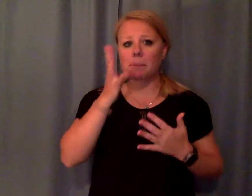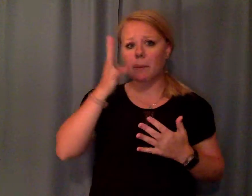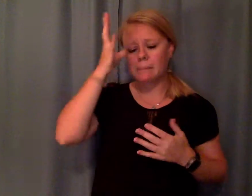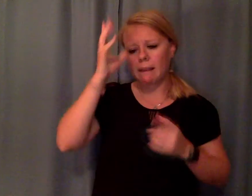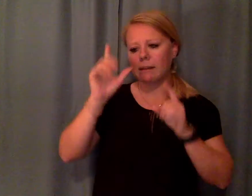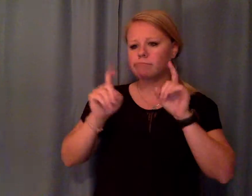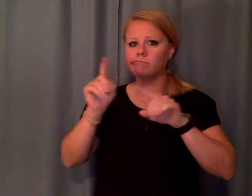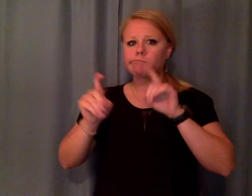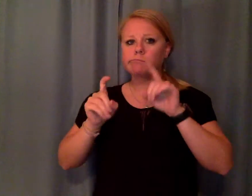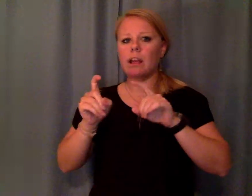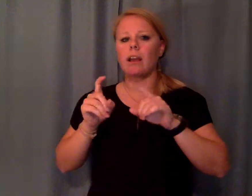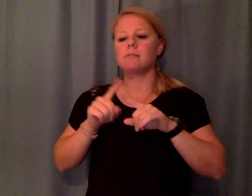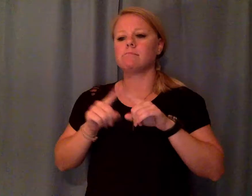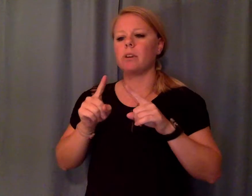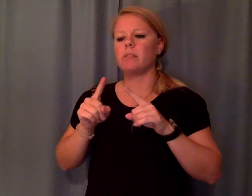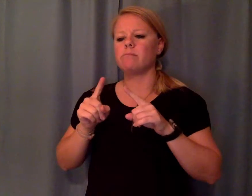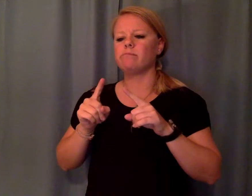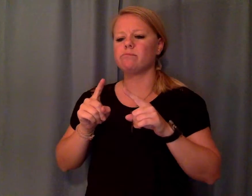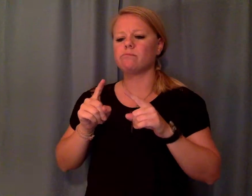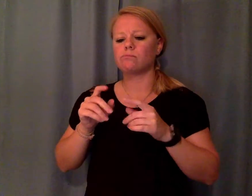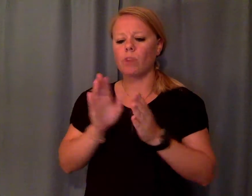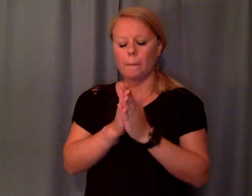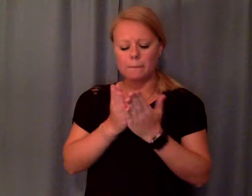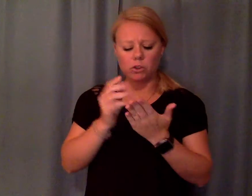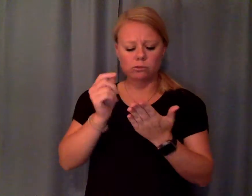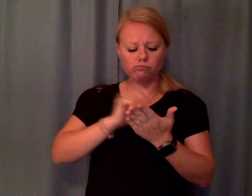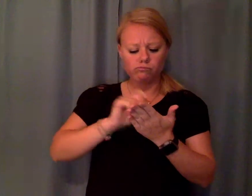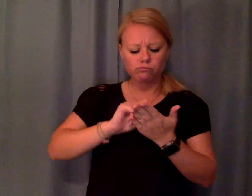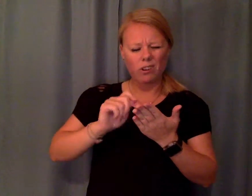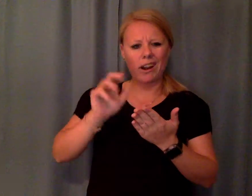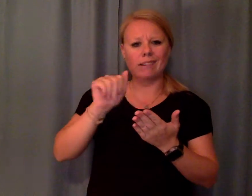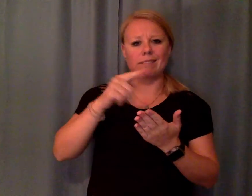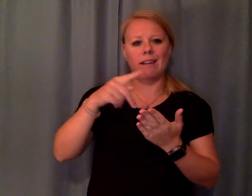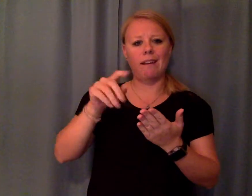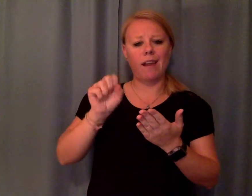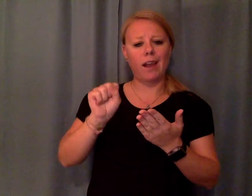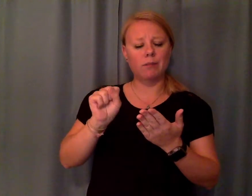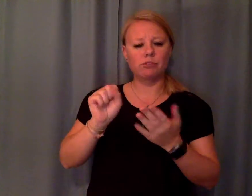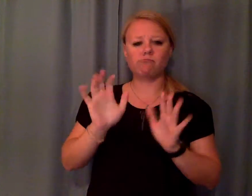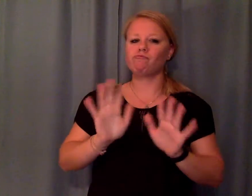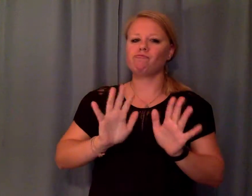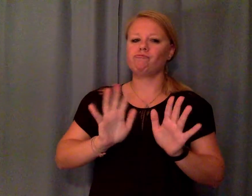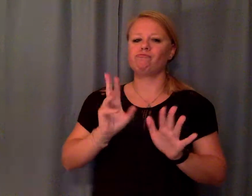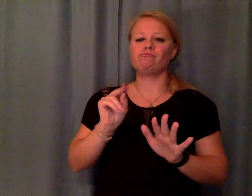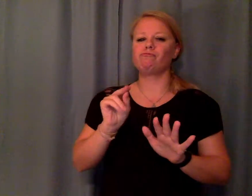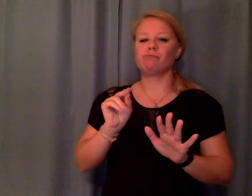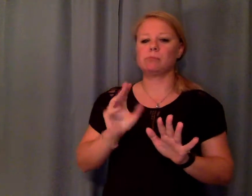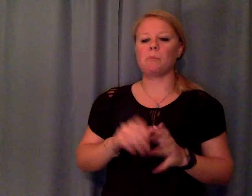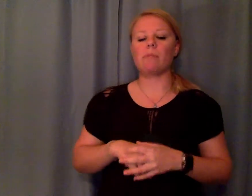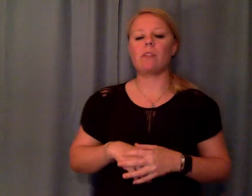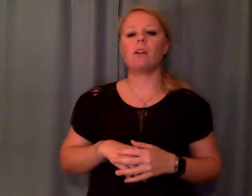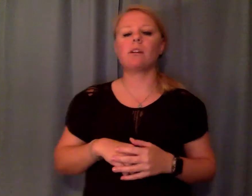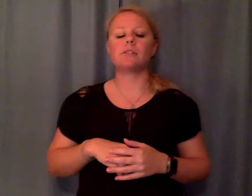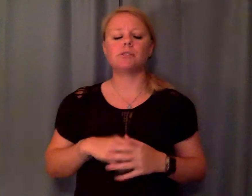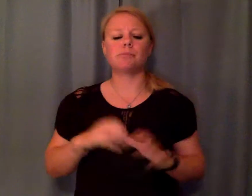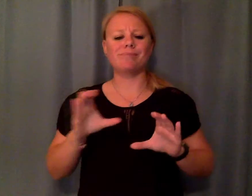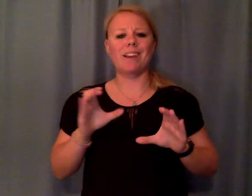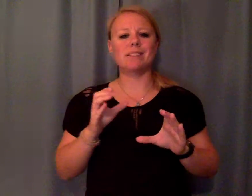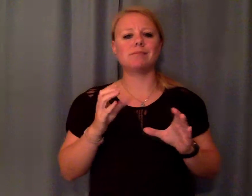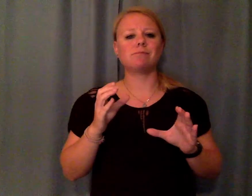Where do you go to find out how to make an app? Well, this is how I approached it. This is what I did. First of all, I've been programming